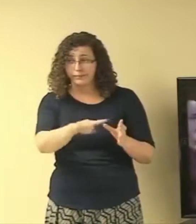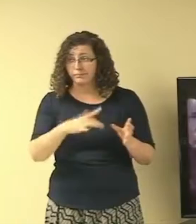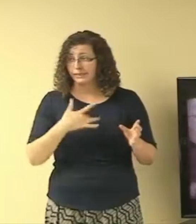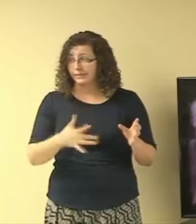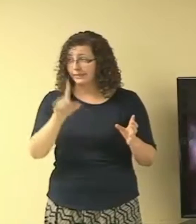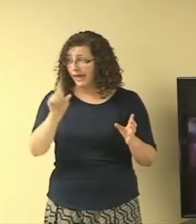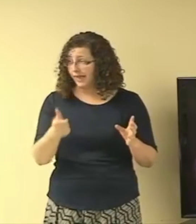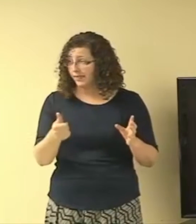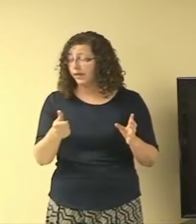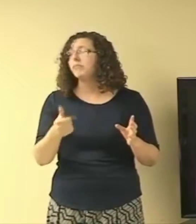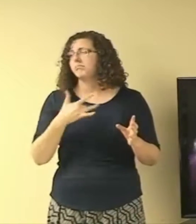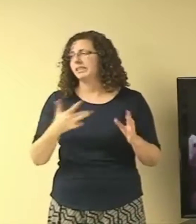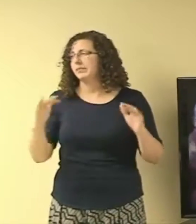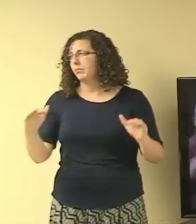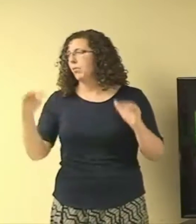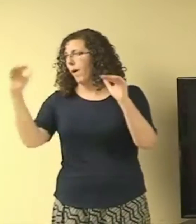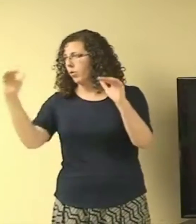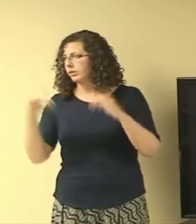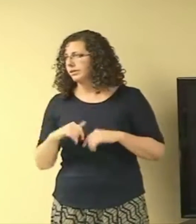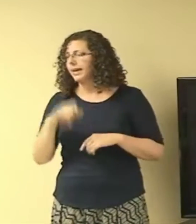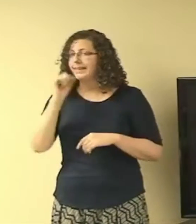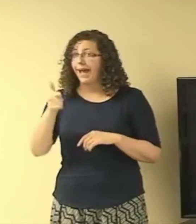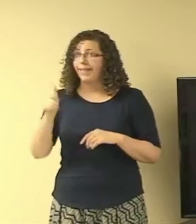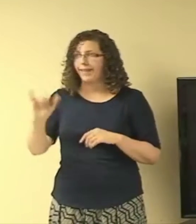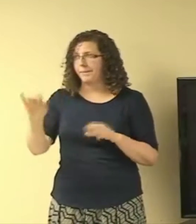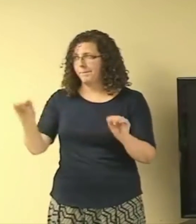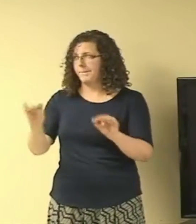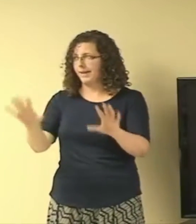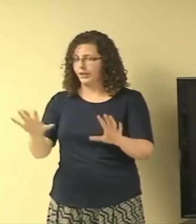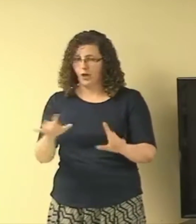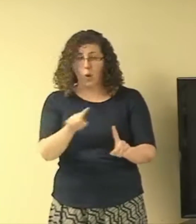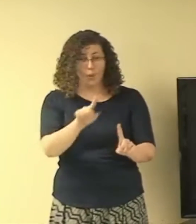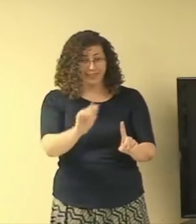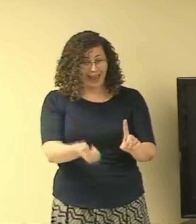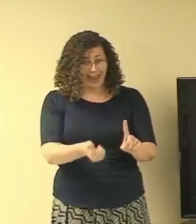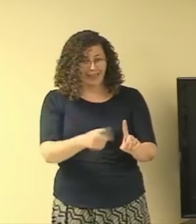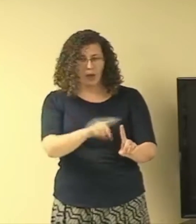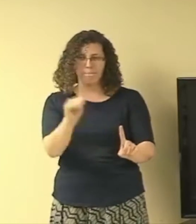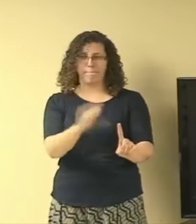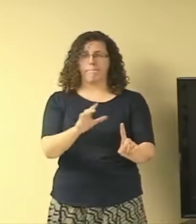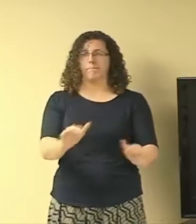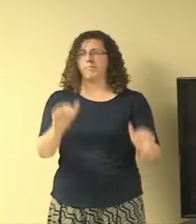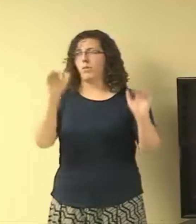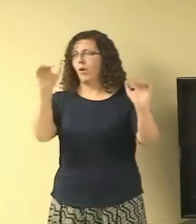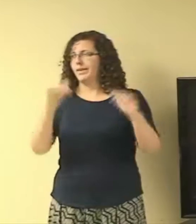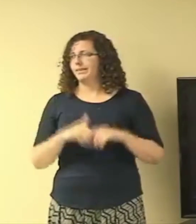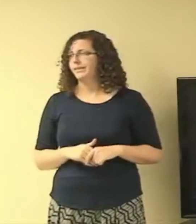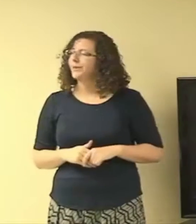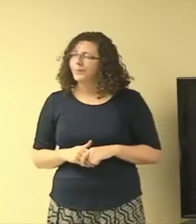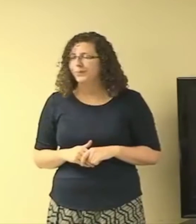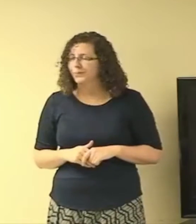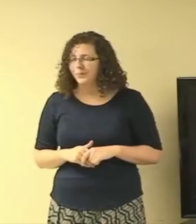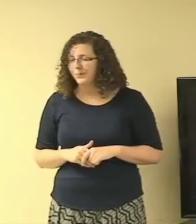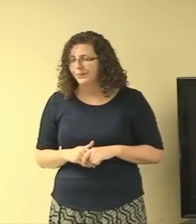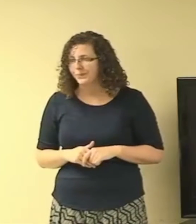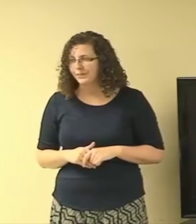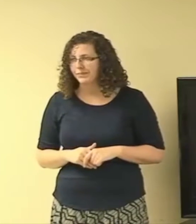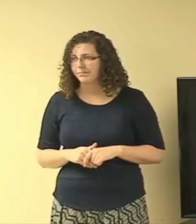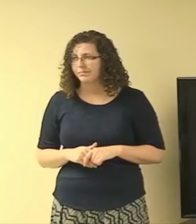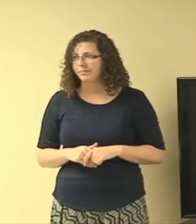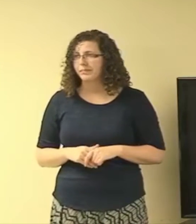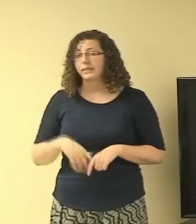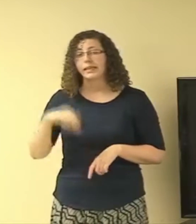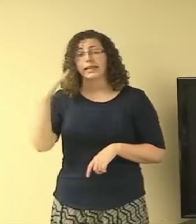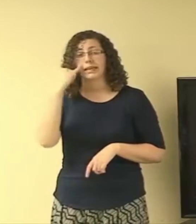and mystical. Tithe, zap. No. It's not what happens. What happens is you tithe, you're a better person.